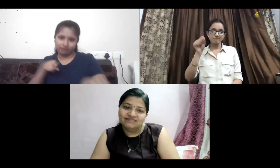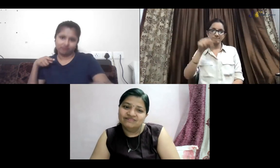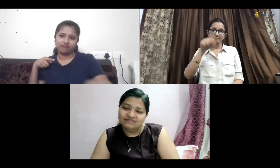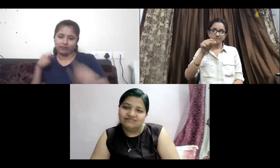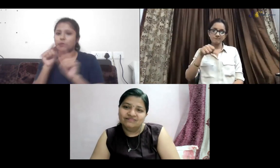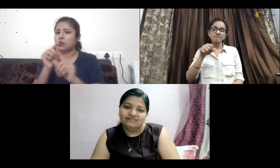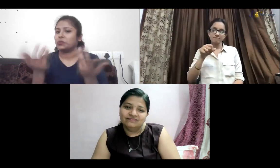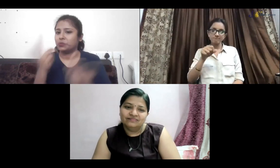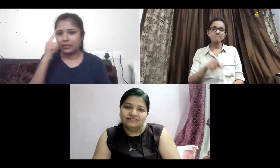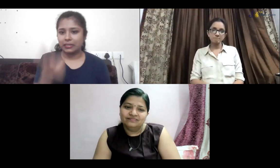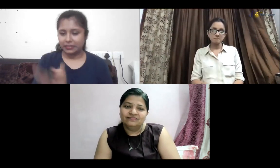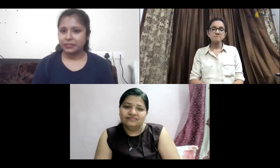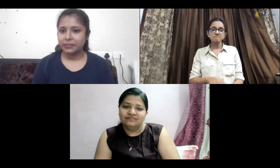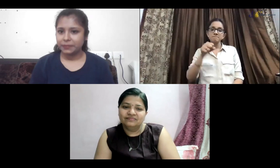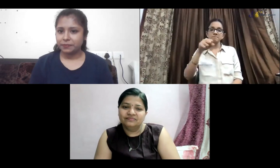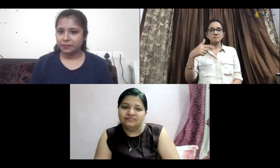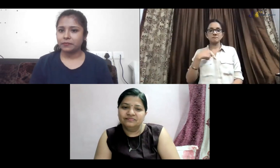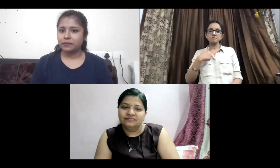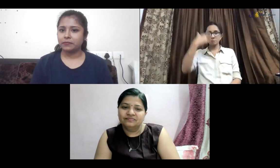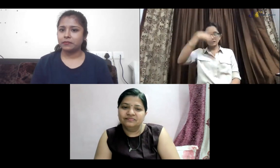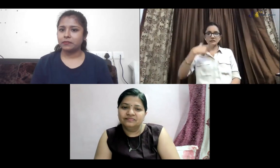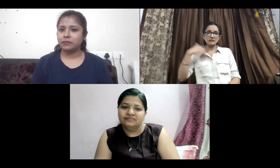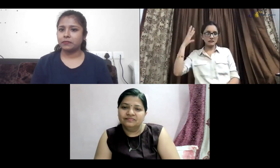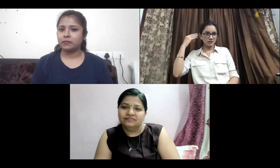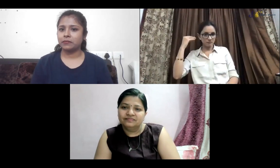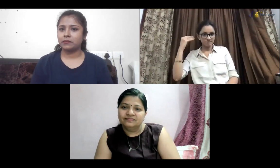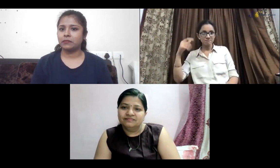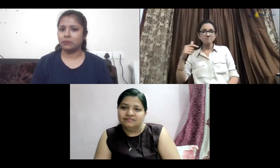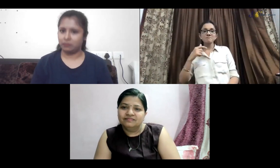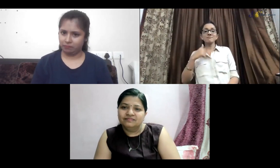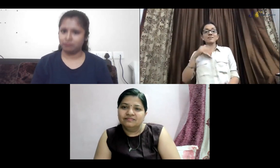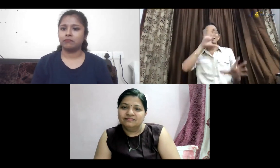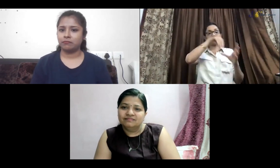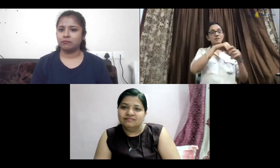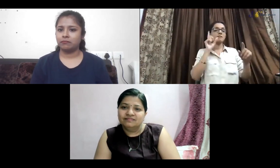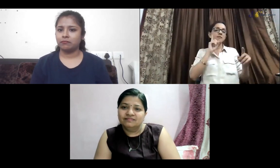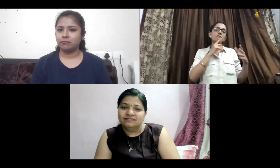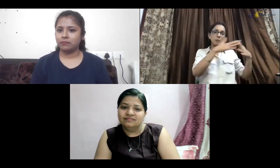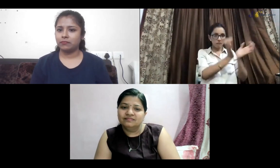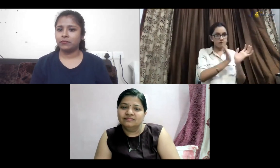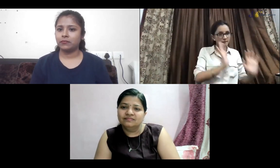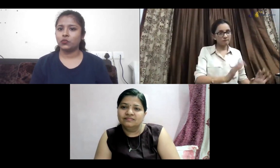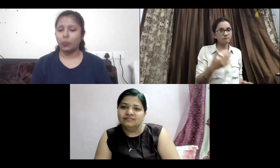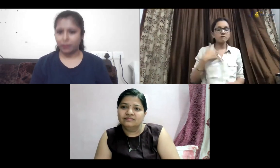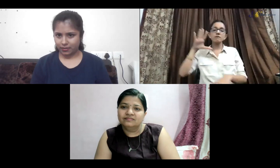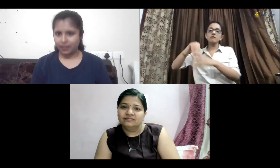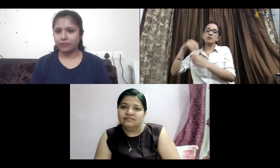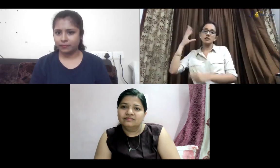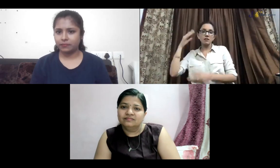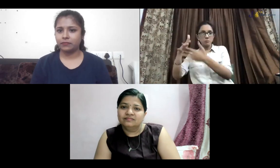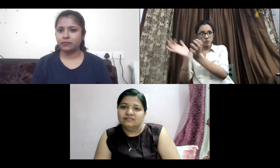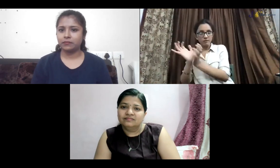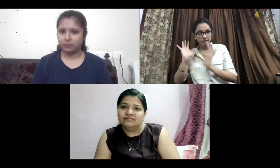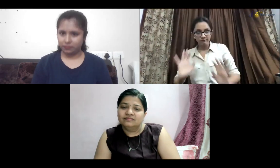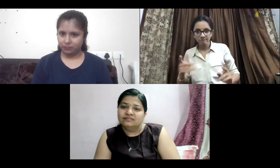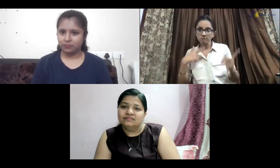Yes, I do agree with her. We are lacking on accessibility here in India. So I'm a hearing person. I am involved